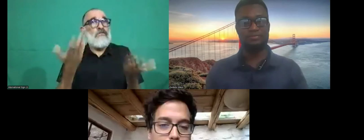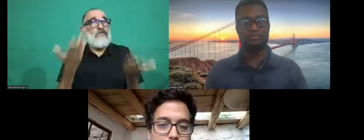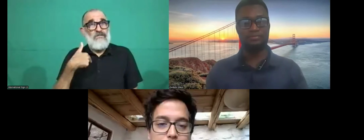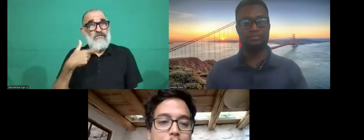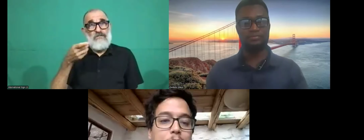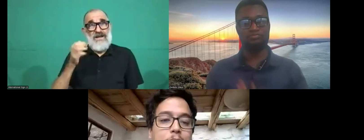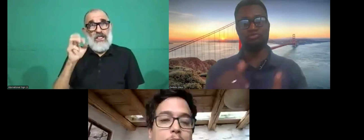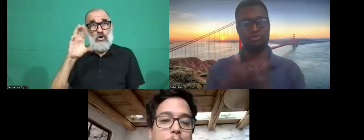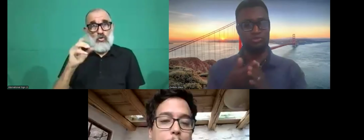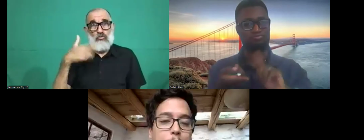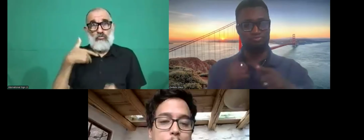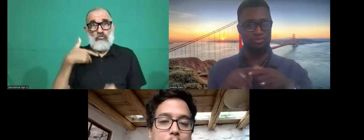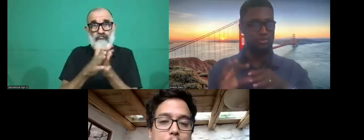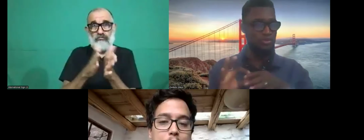with us.